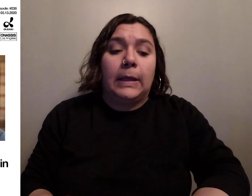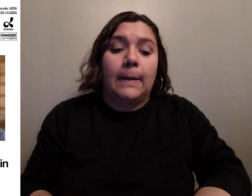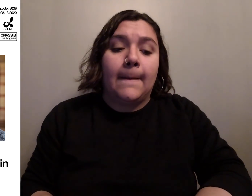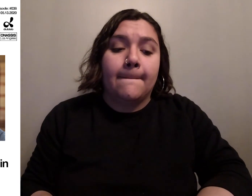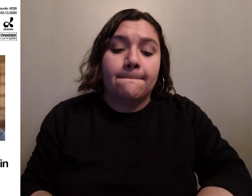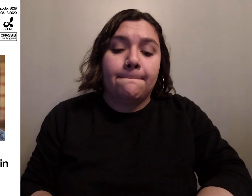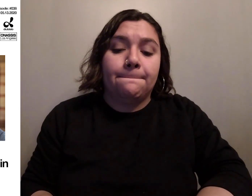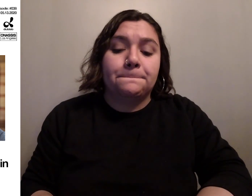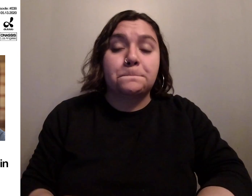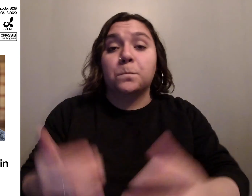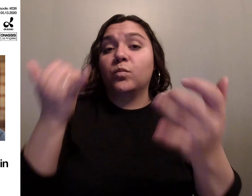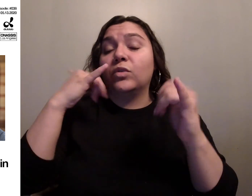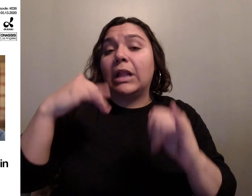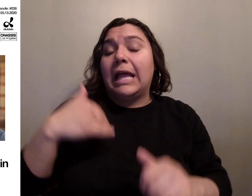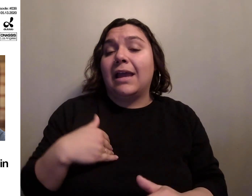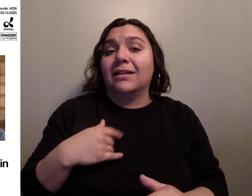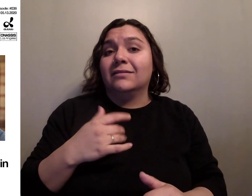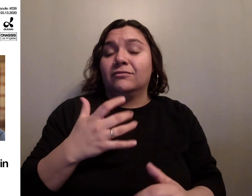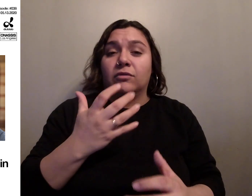contour that is,